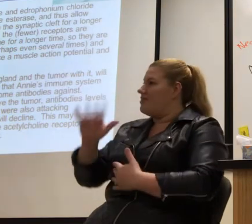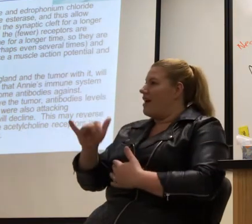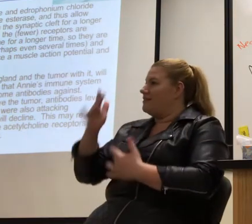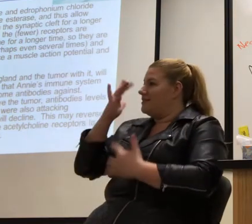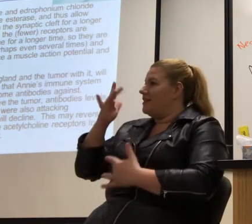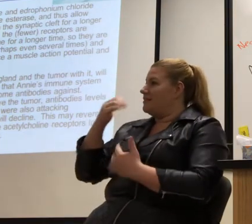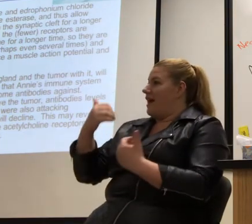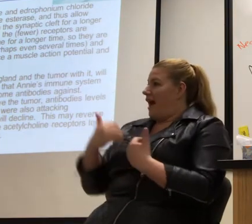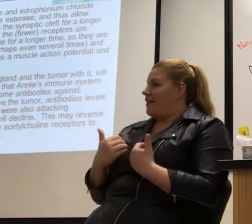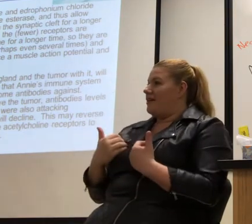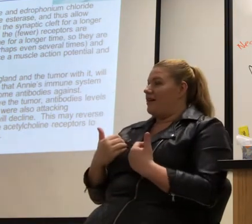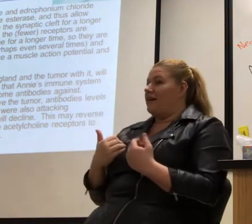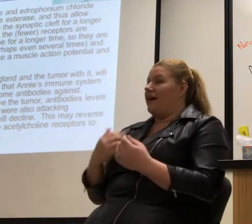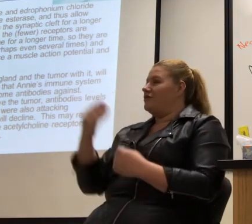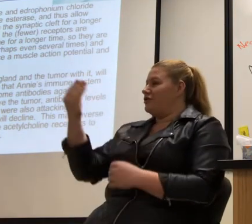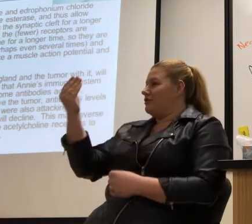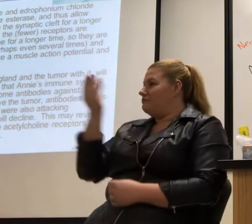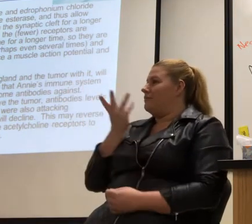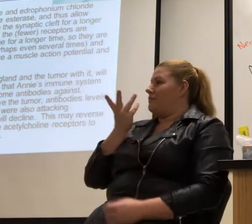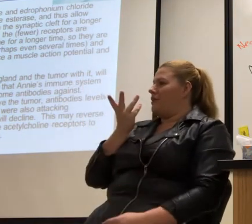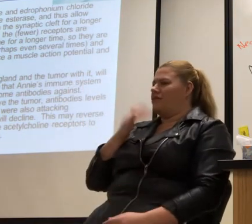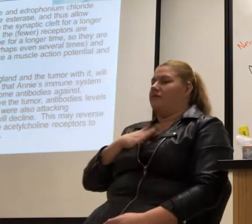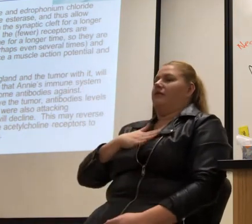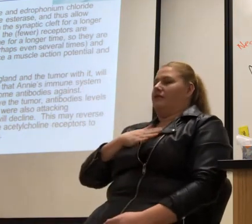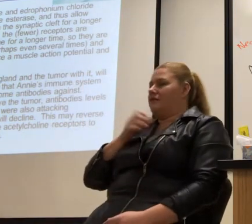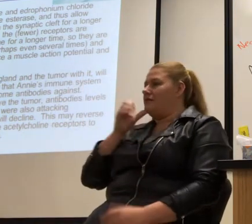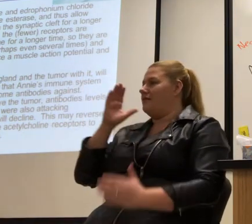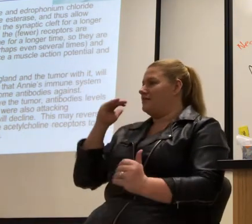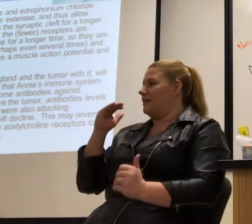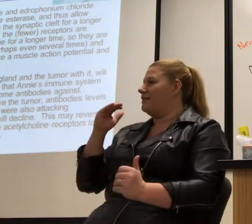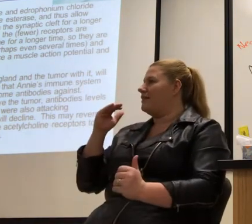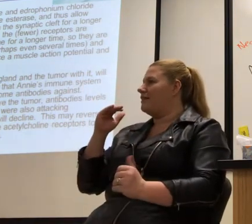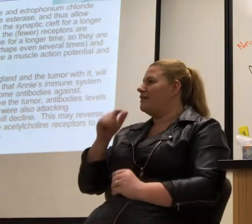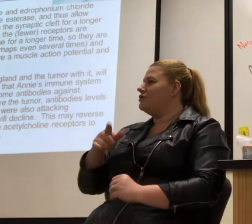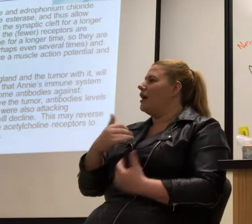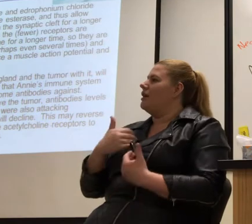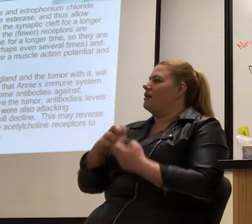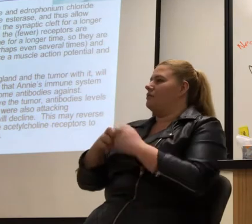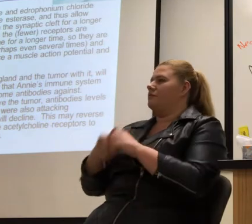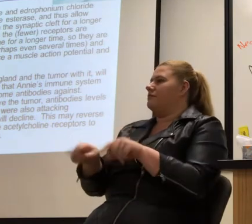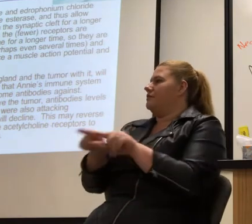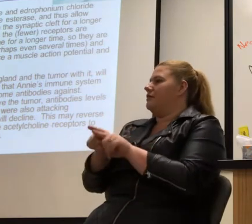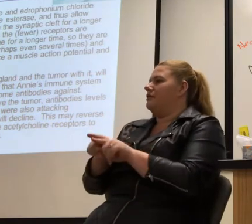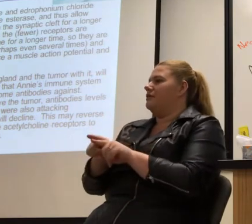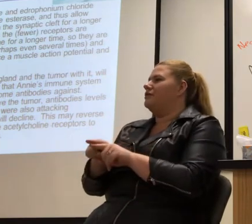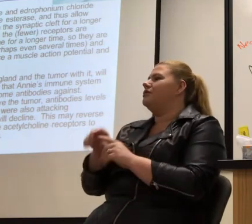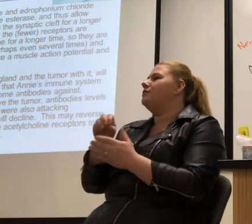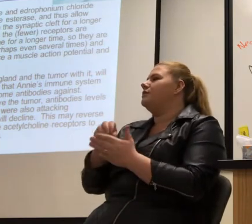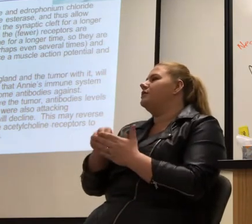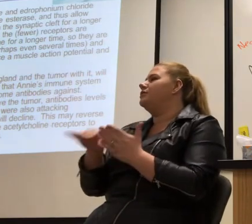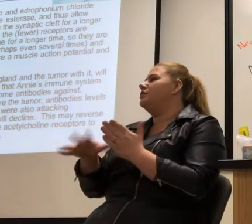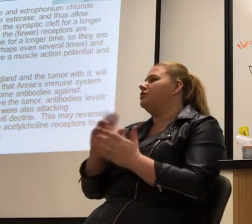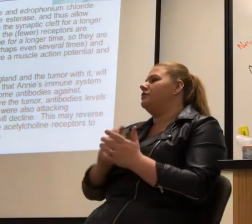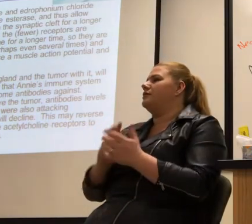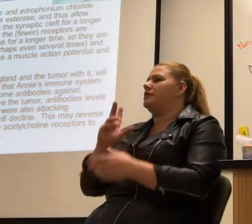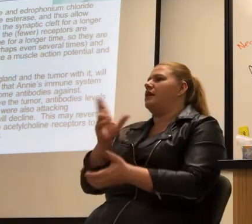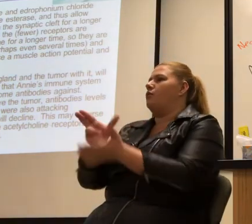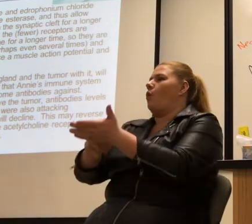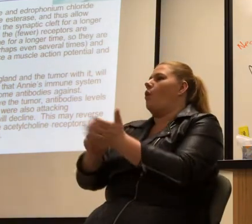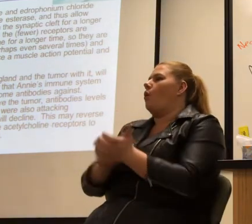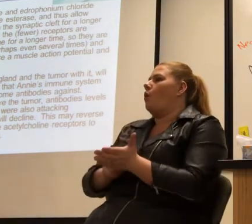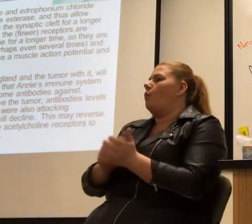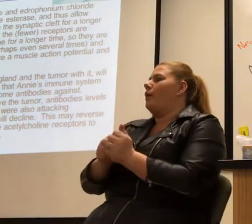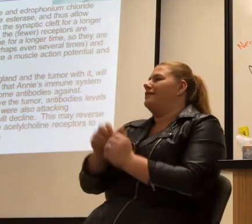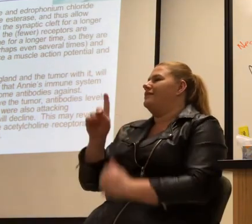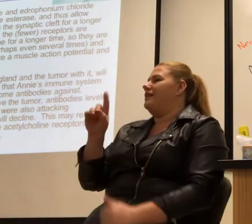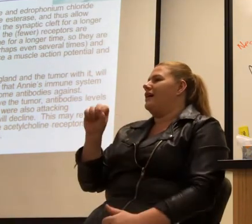wow, I wasn't expecting this. But she had the same problem. She was a student enrolled in DSPS here, and she needed extra time